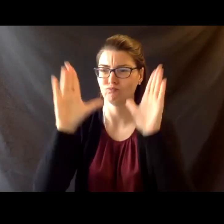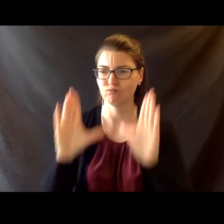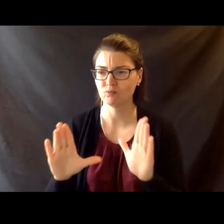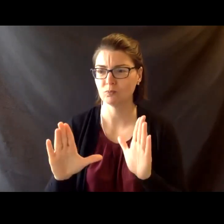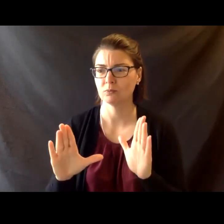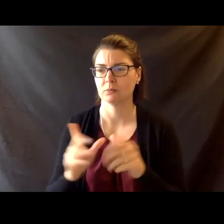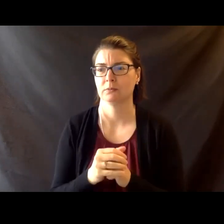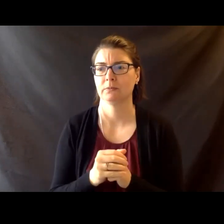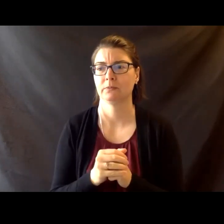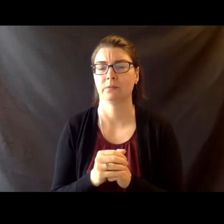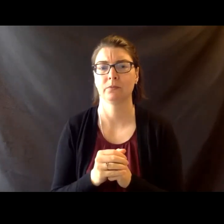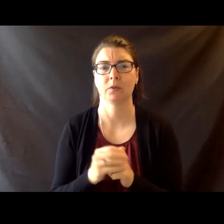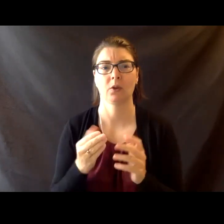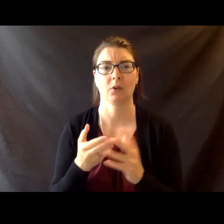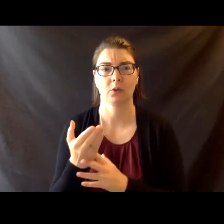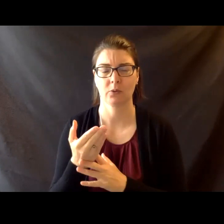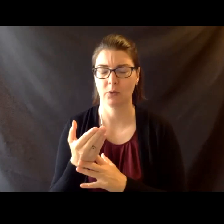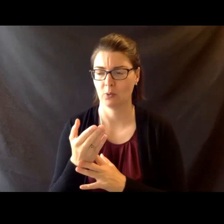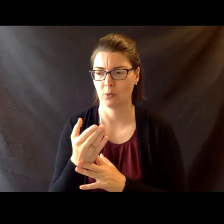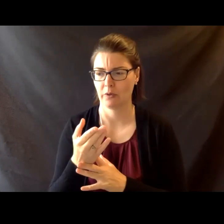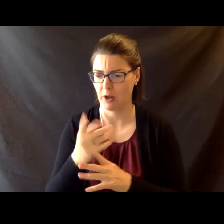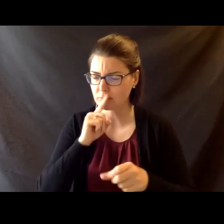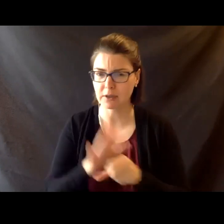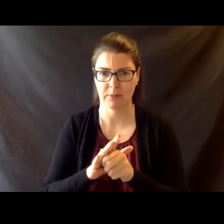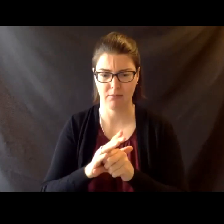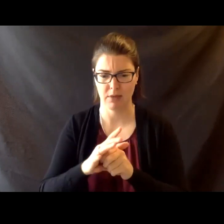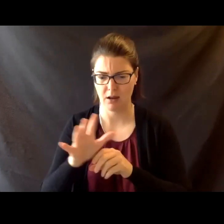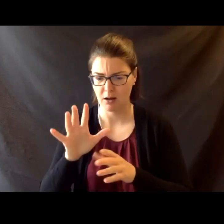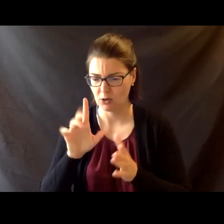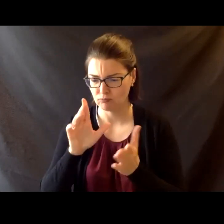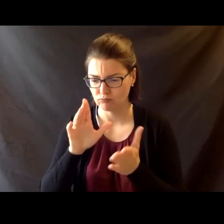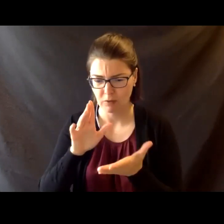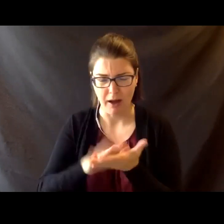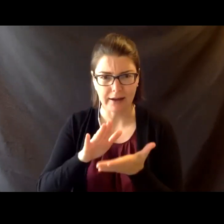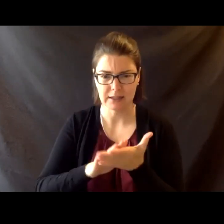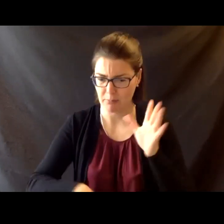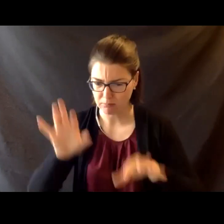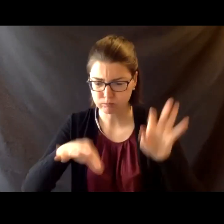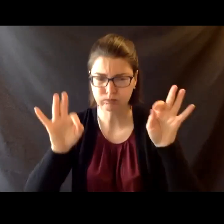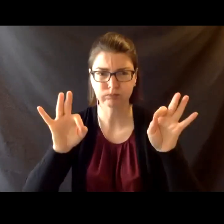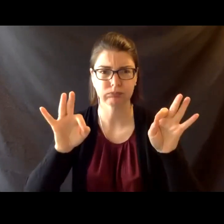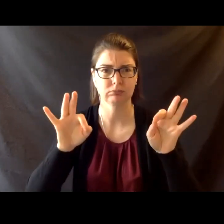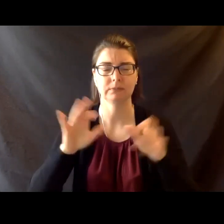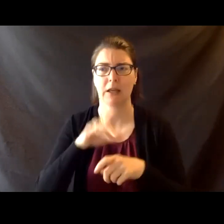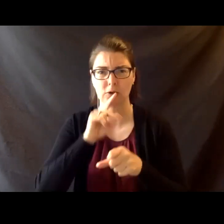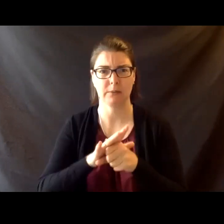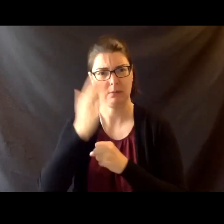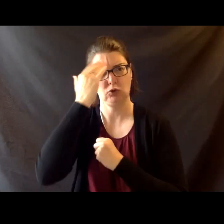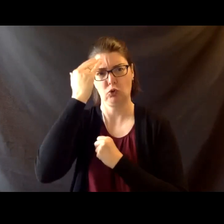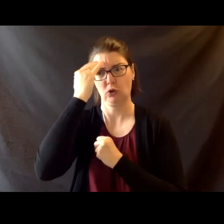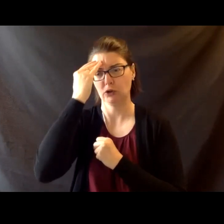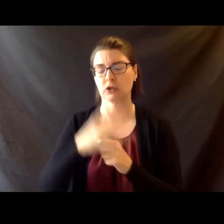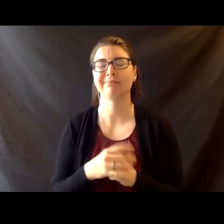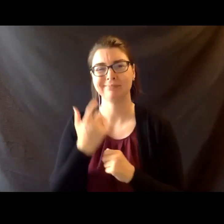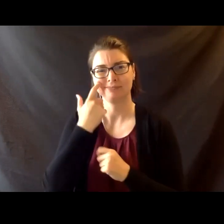their diligence, scholarship, and creativity. Over the past year, we have been reminded once again about